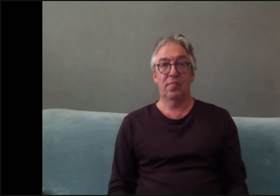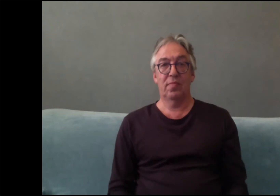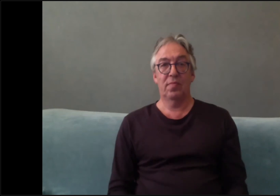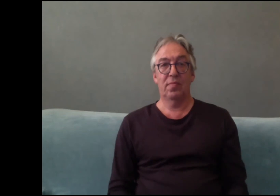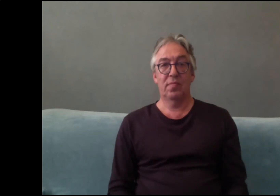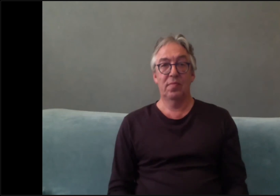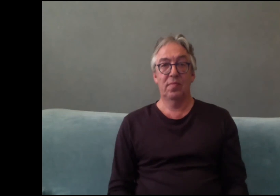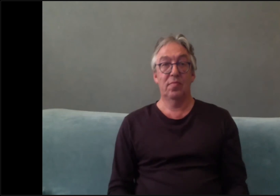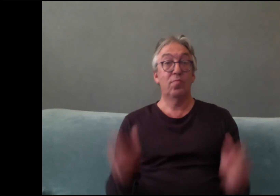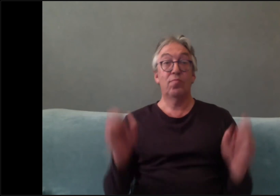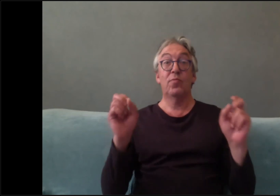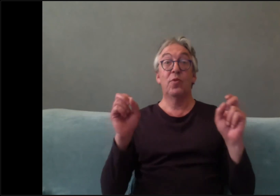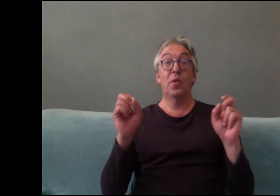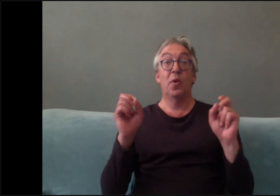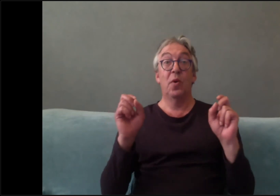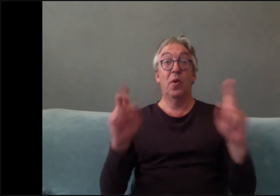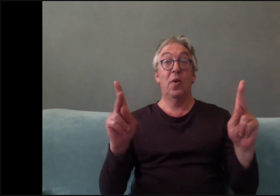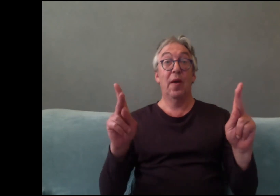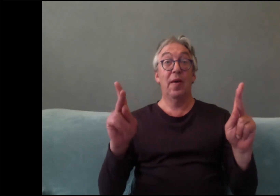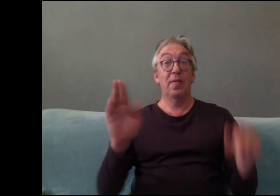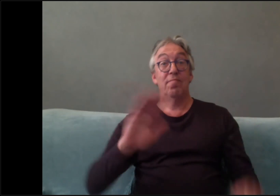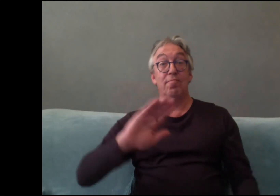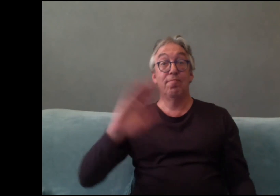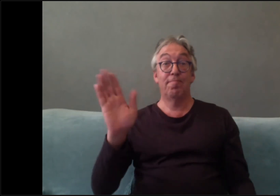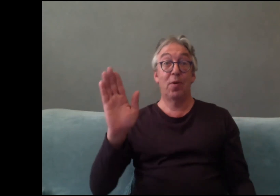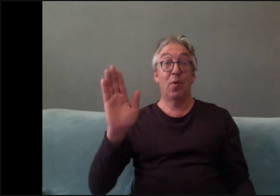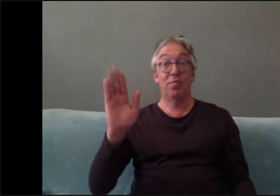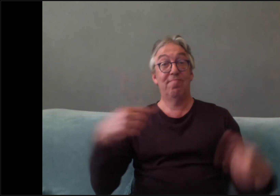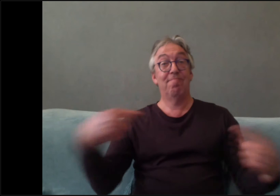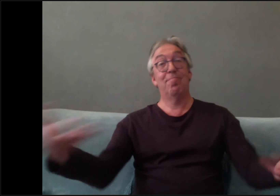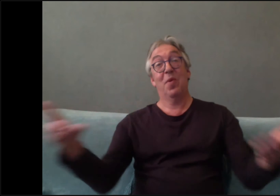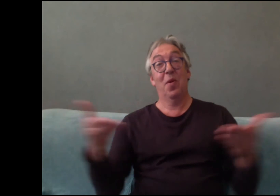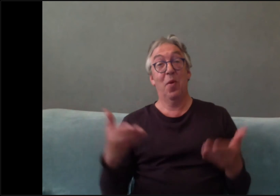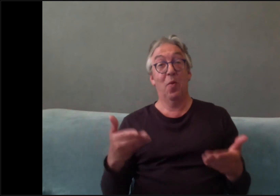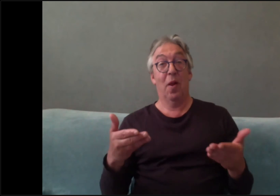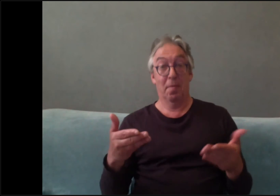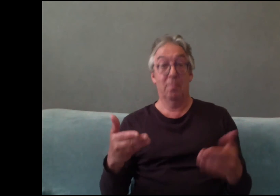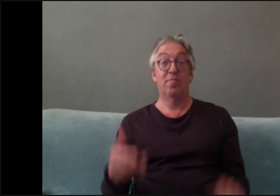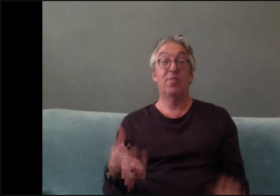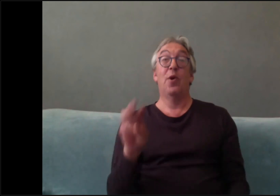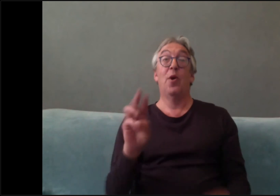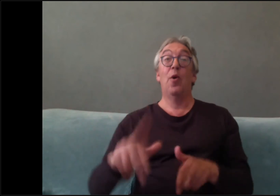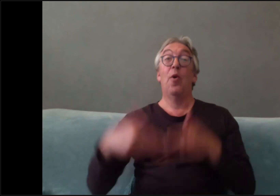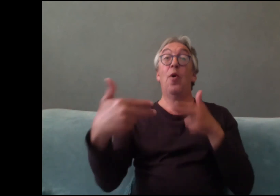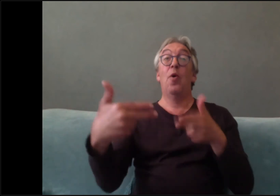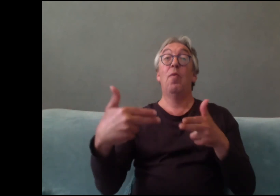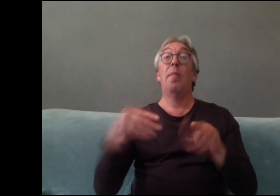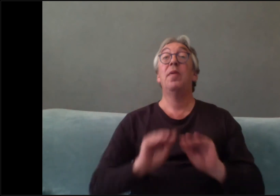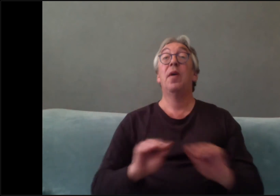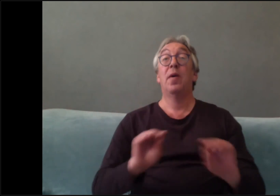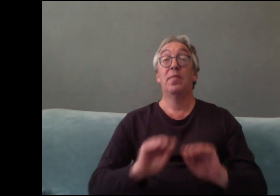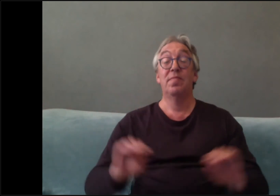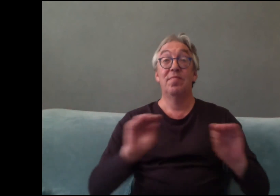Okay, hello everybody and welcome to this webinar by the European Disability Forum with the support of the European